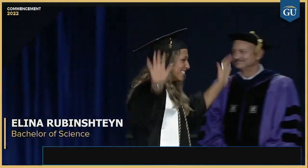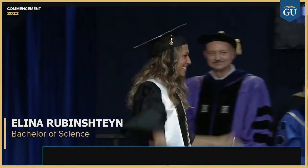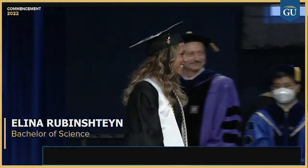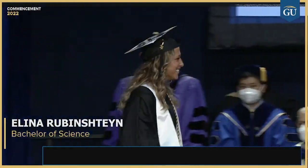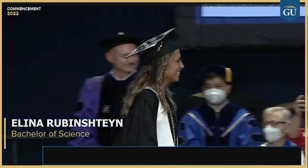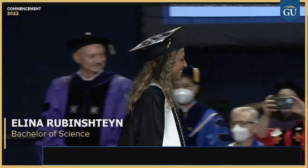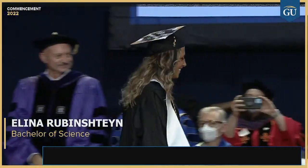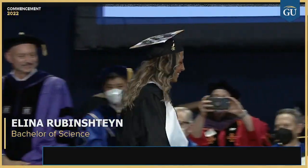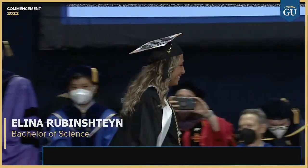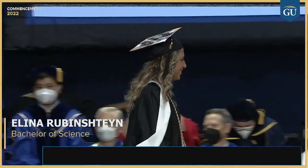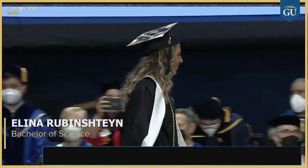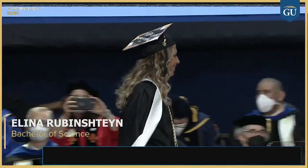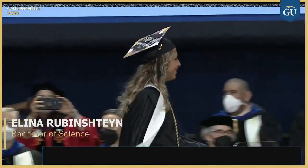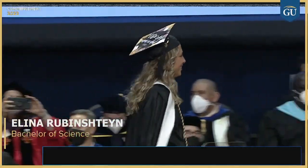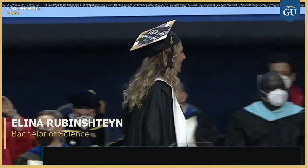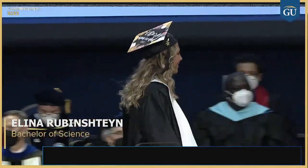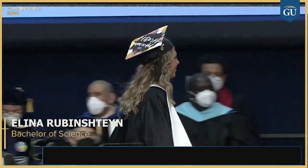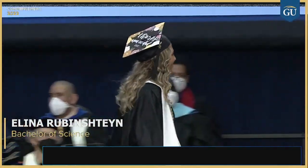Congratulations to everyone.